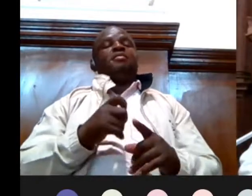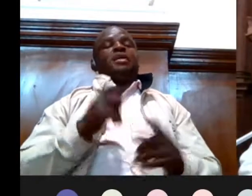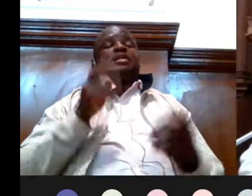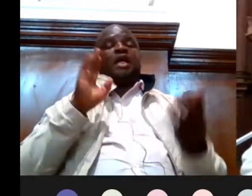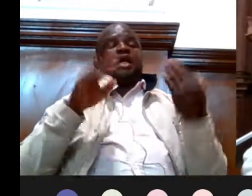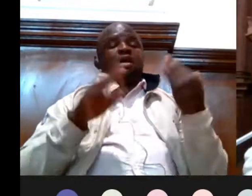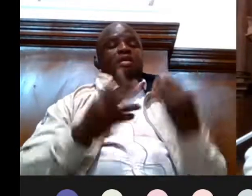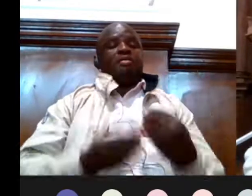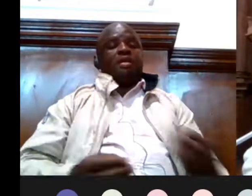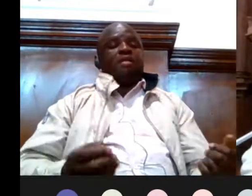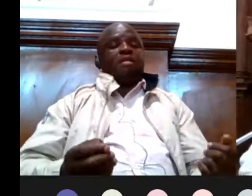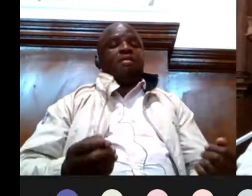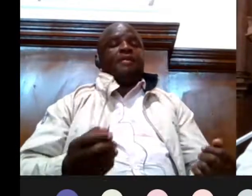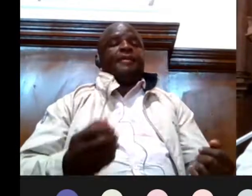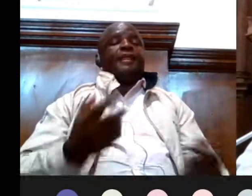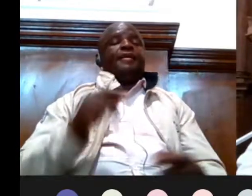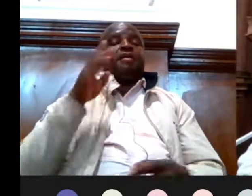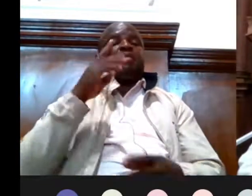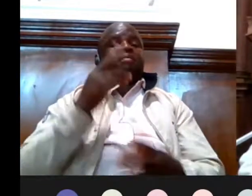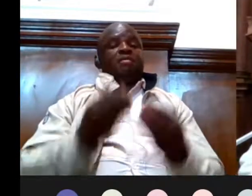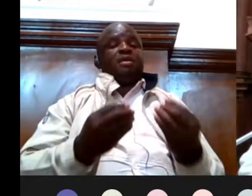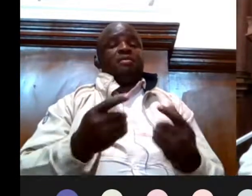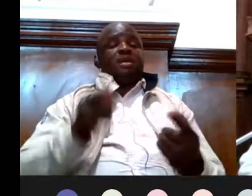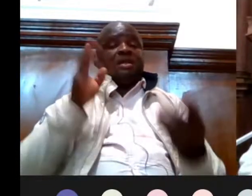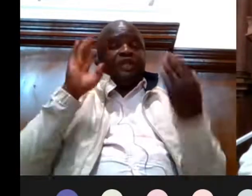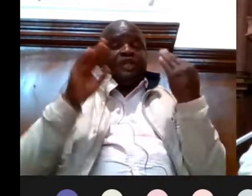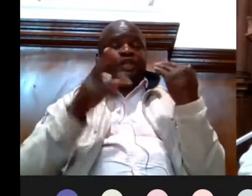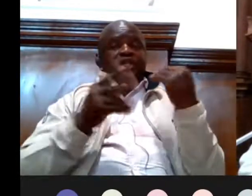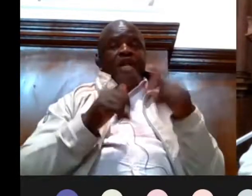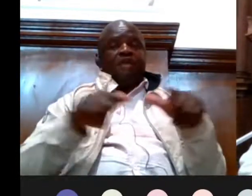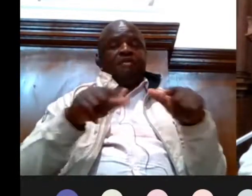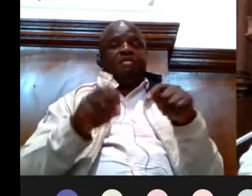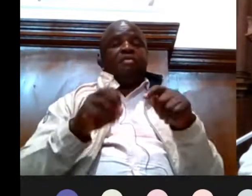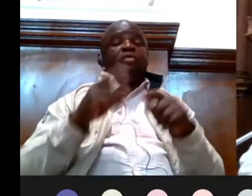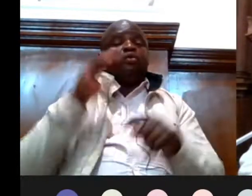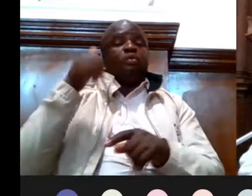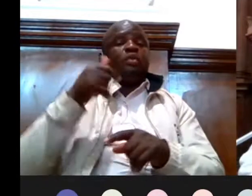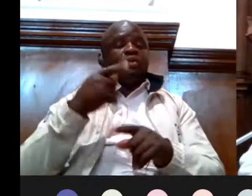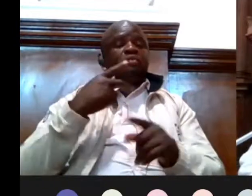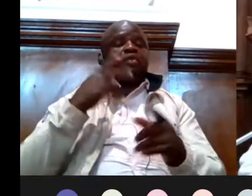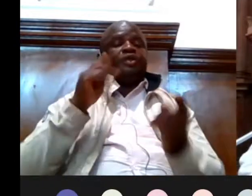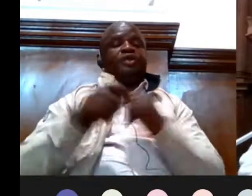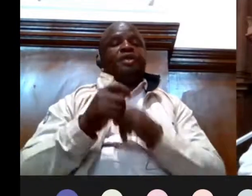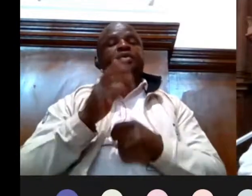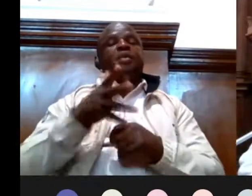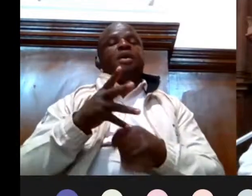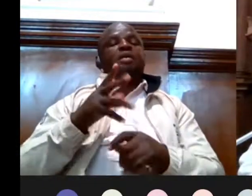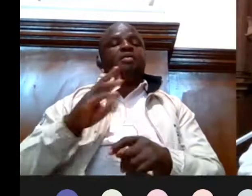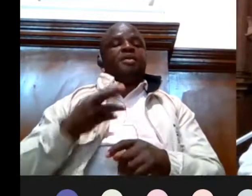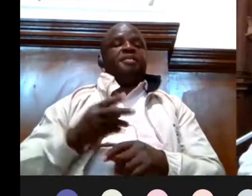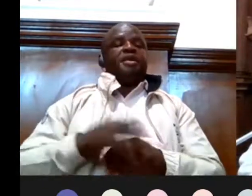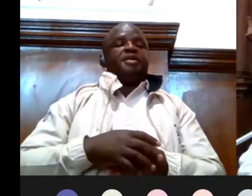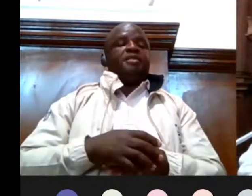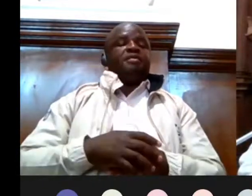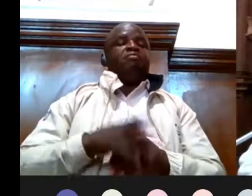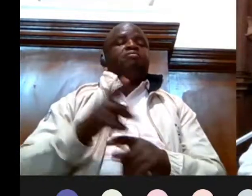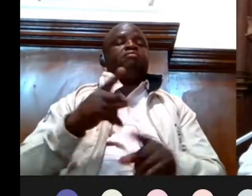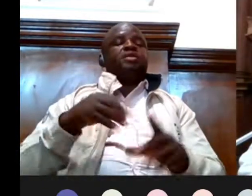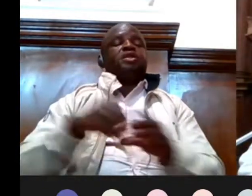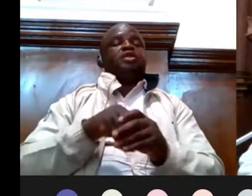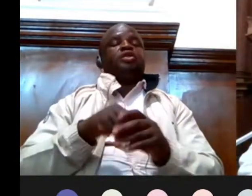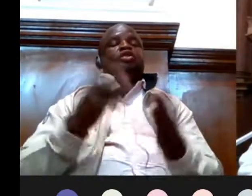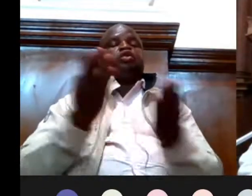dikretshe, hobane bana bana dikretshe ha o ya pele e tlo ba bomme ba ka hosane. E kena